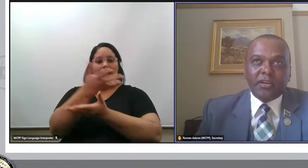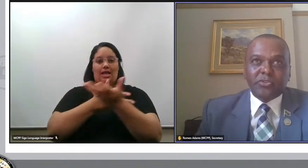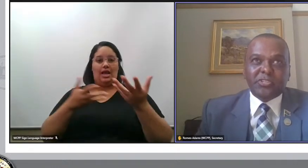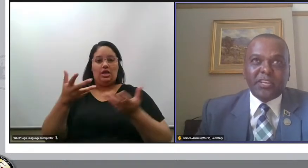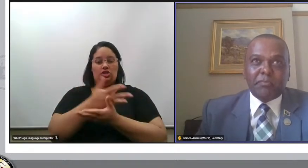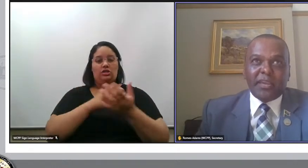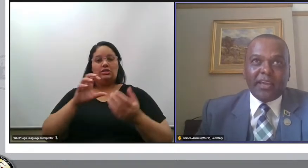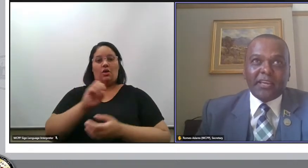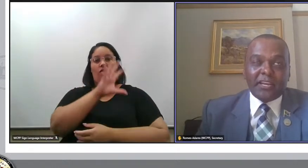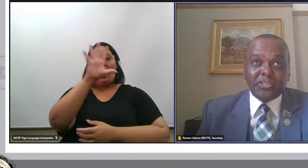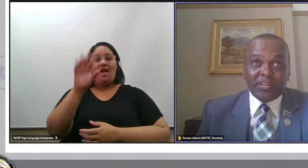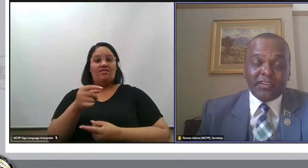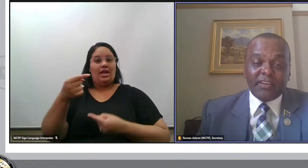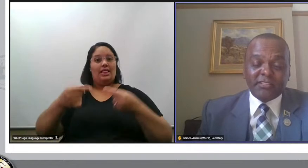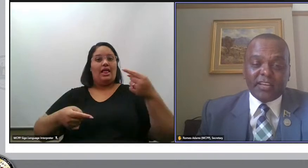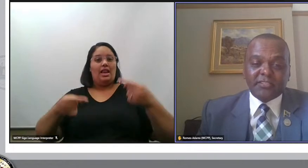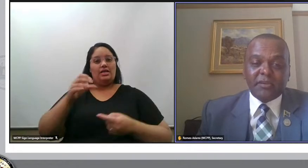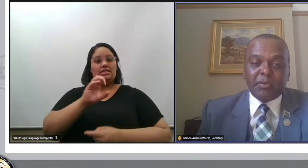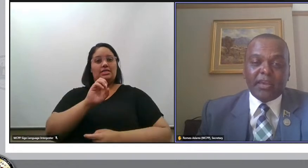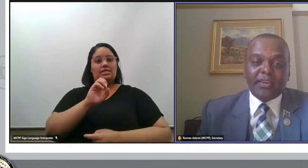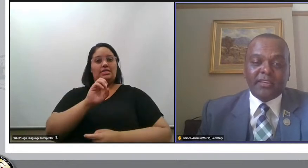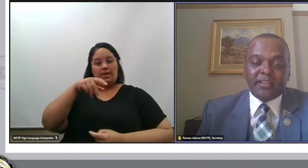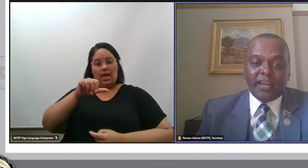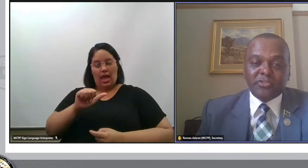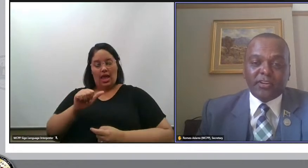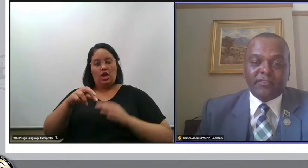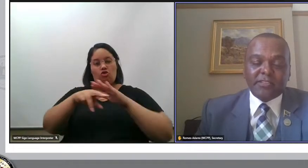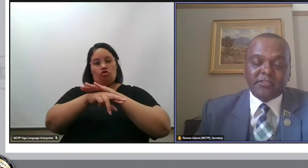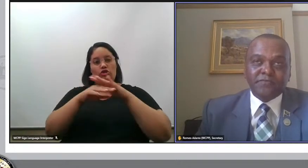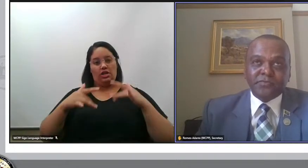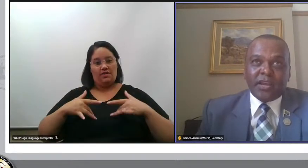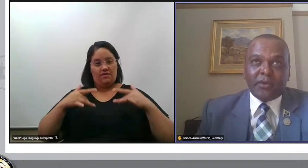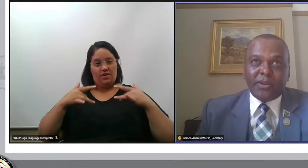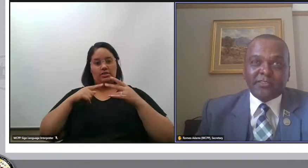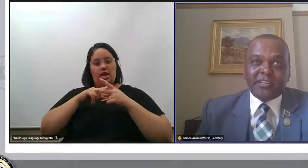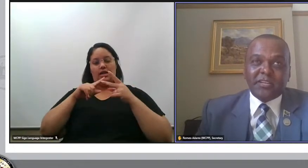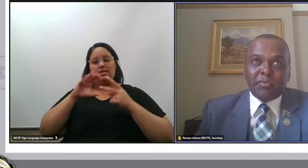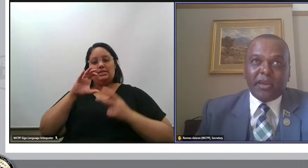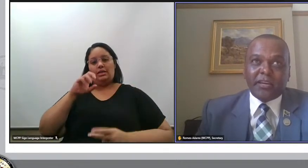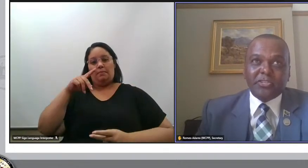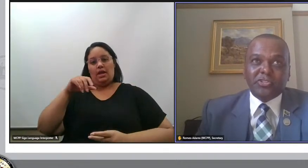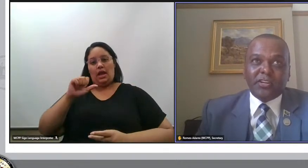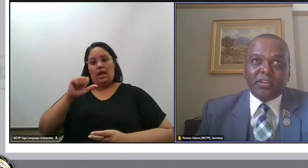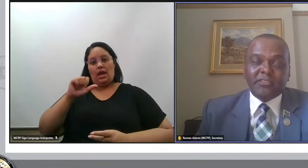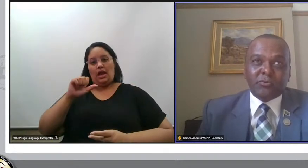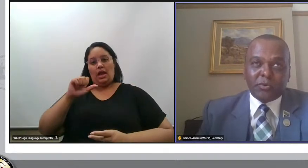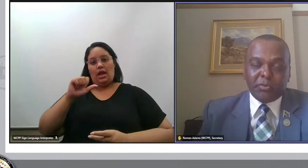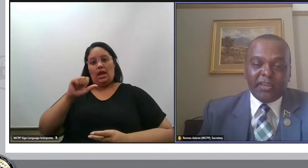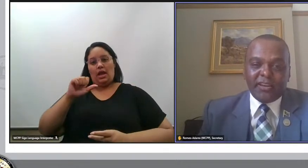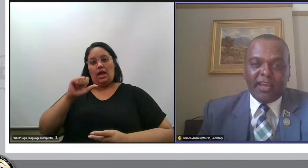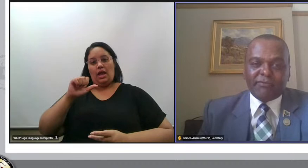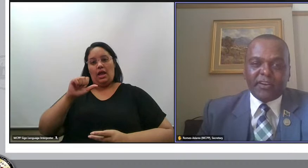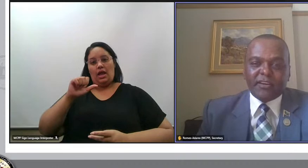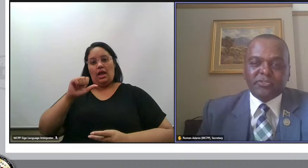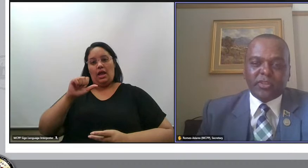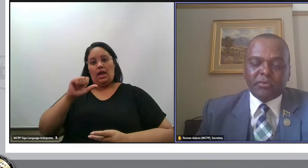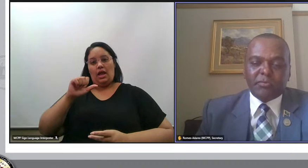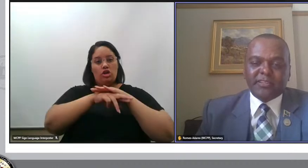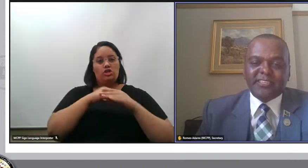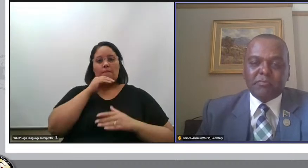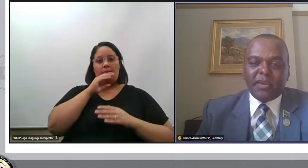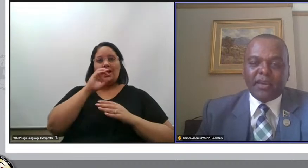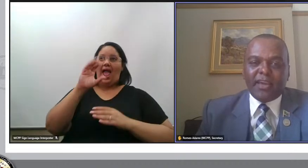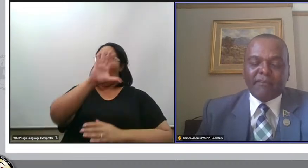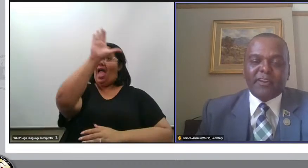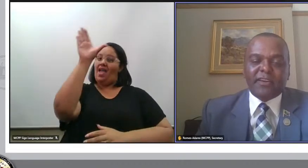delegation, to CPA regional events and CPA international events. And when I say CPA regional events, it would be in Africa, so they